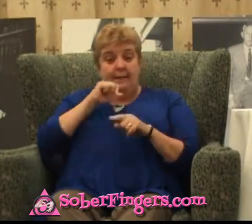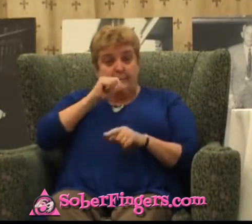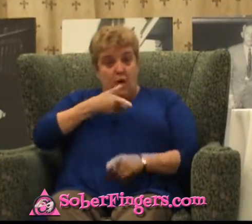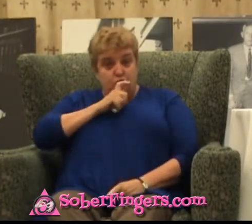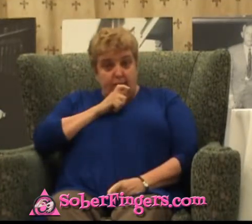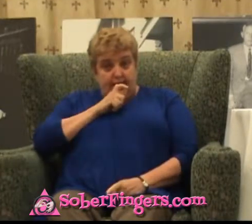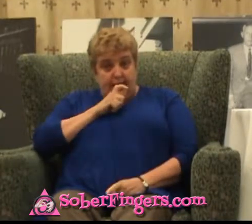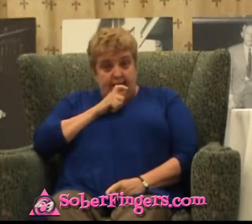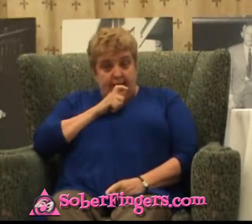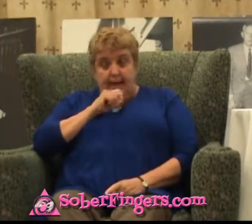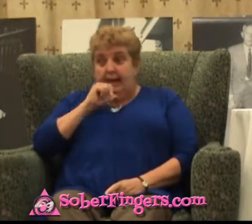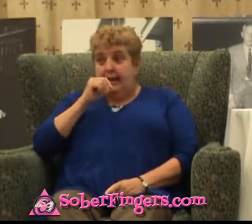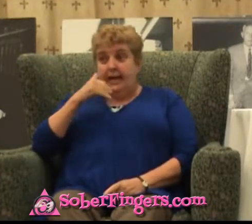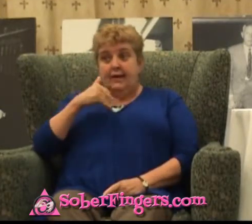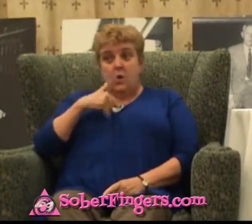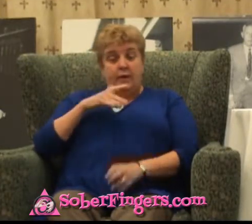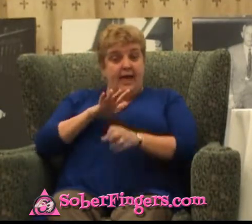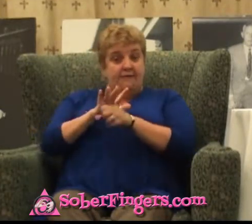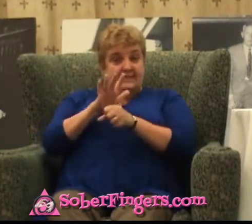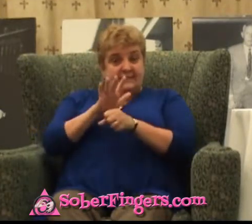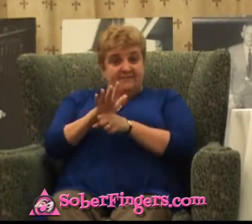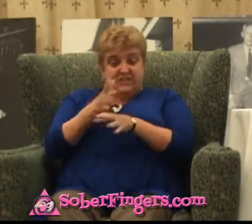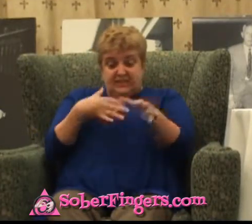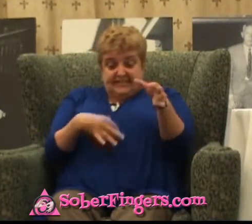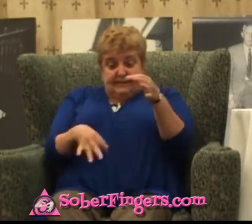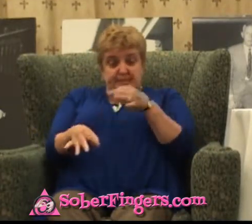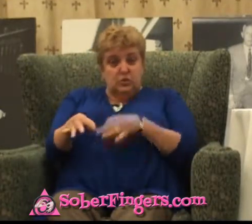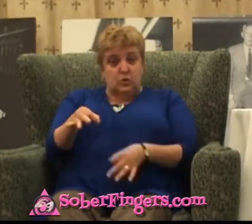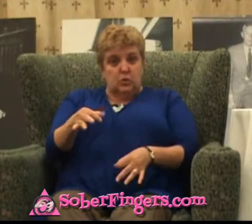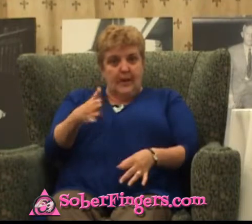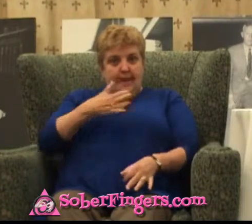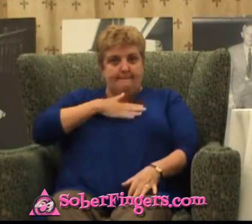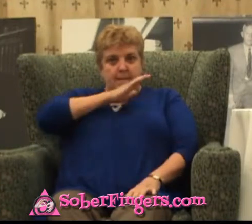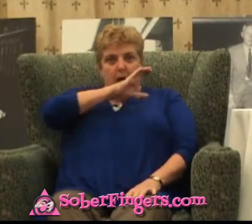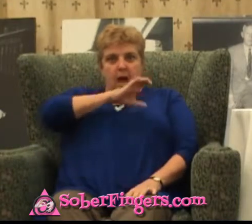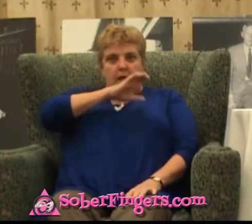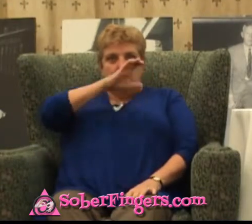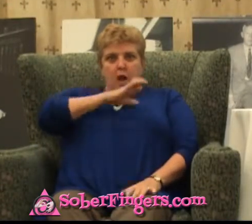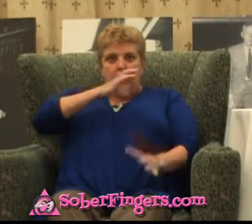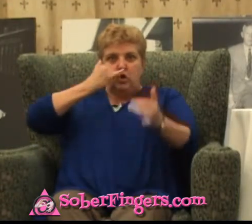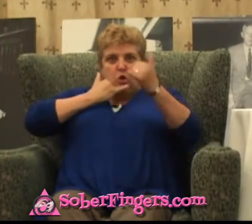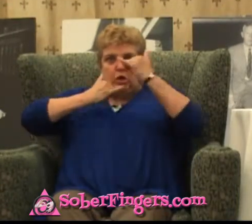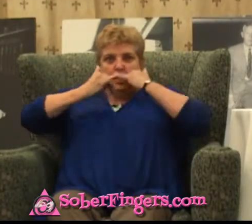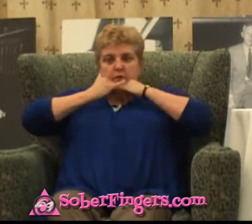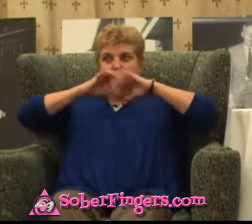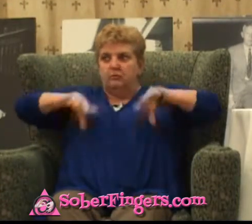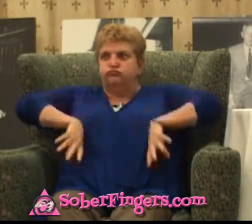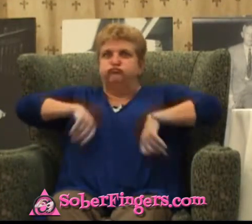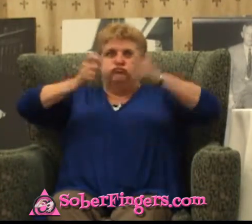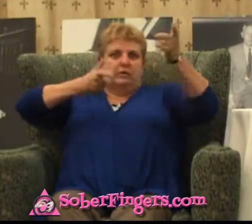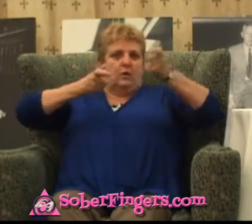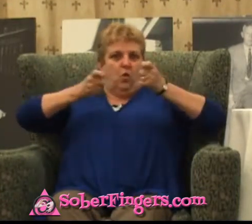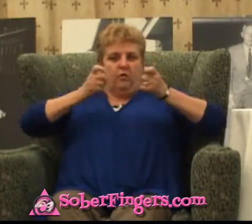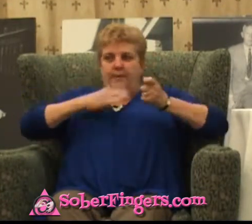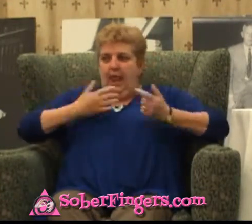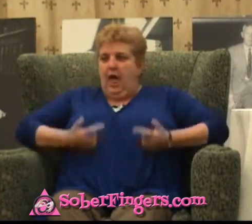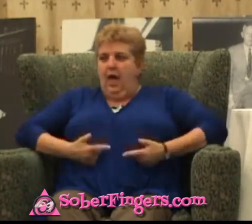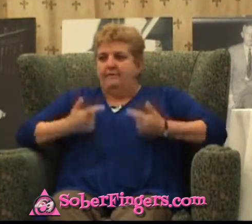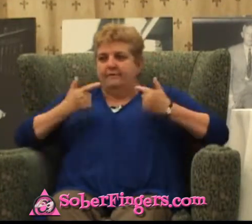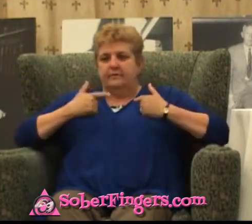and I don't have a sufficient substitute, my character defects literally rule my life. I don't know if you guys have